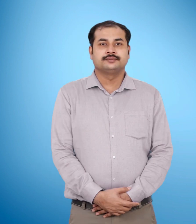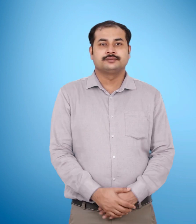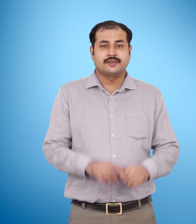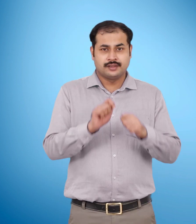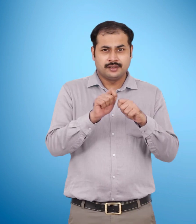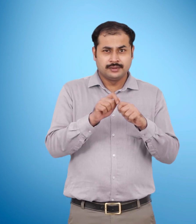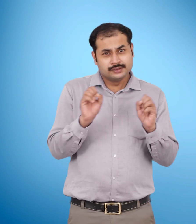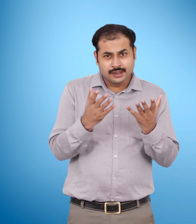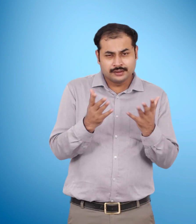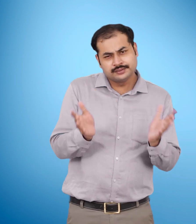Let's do.